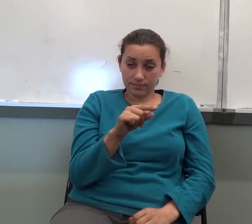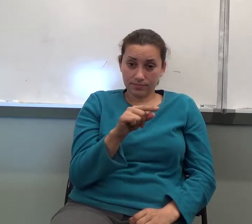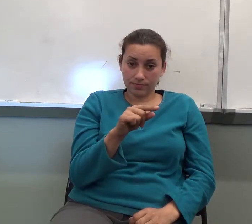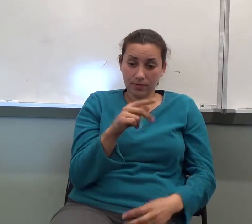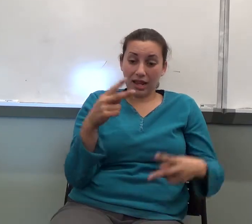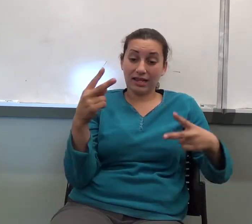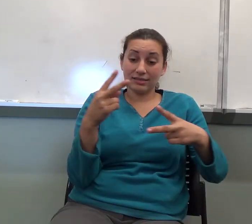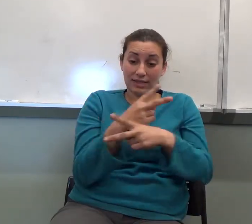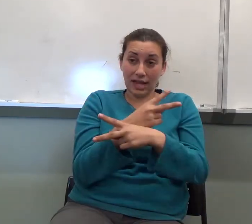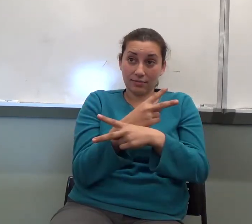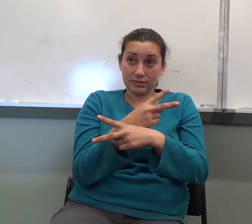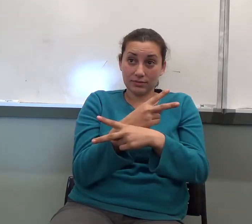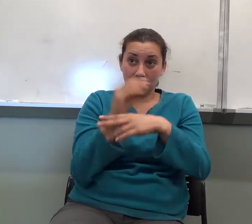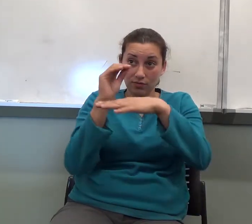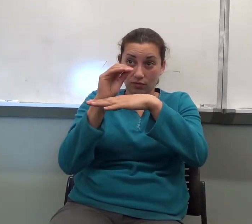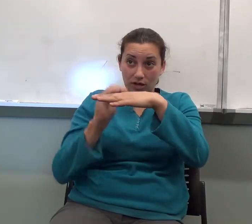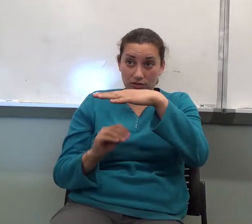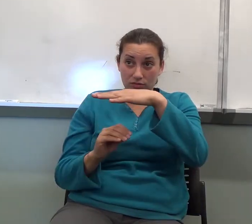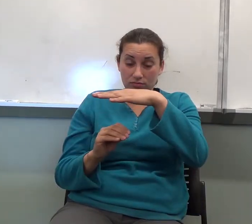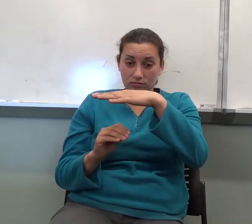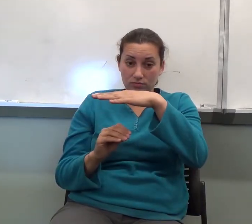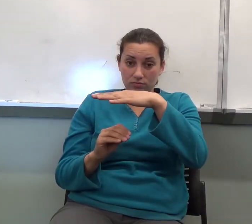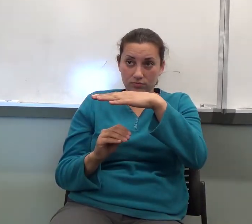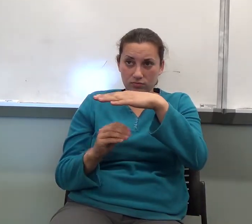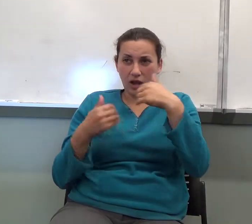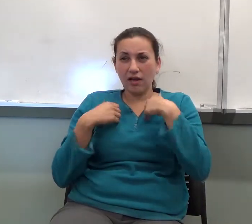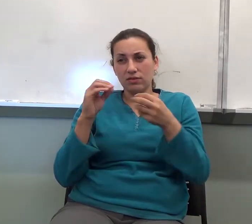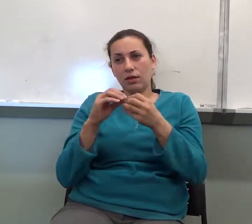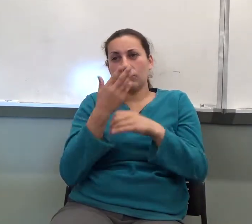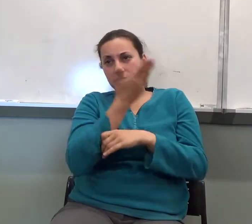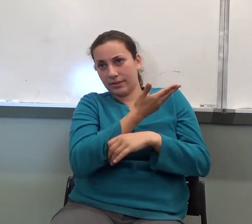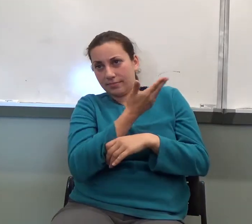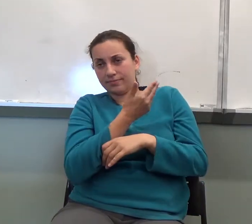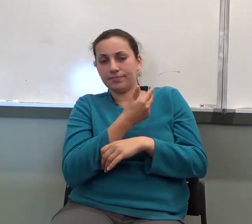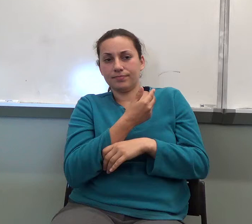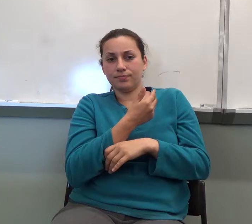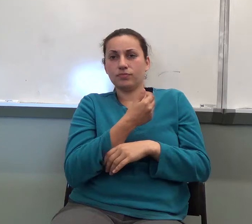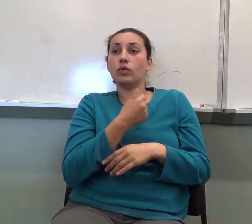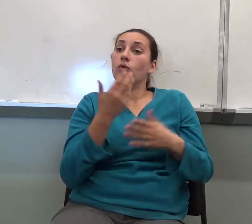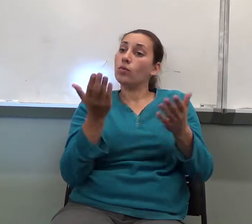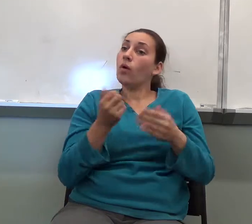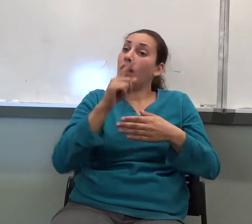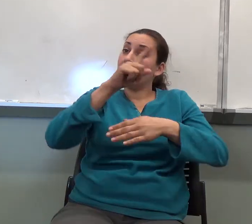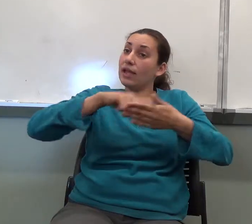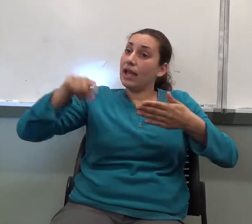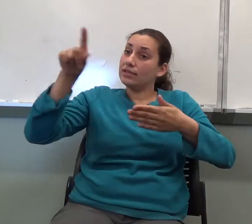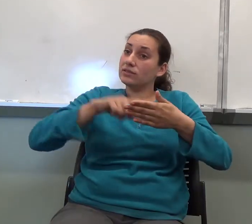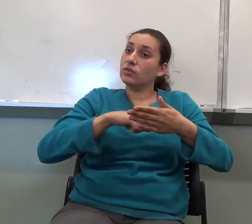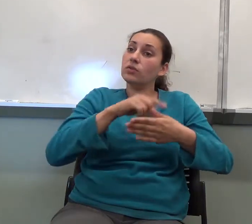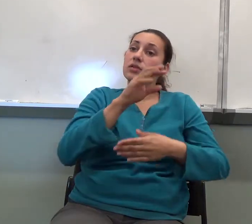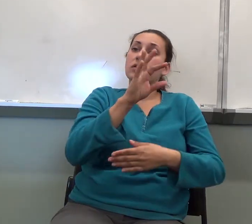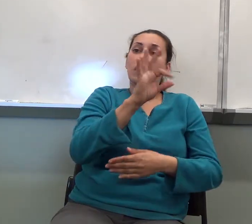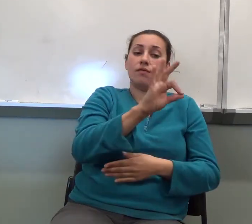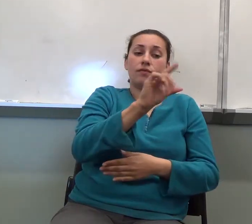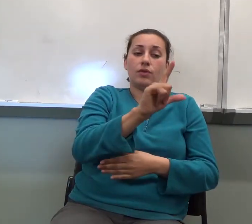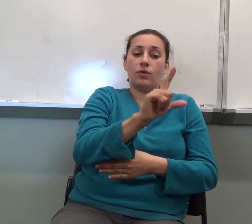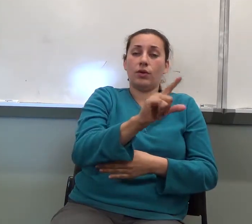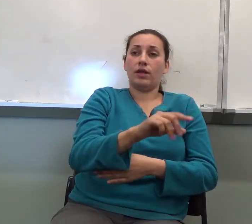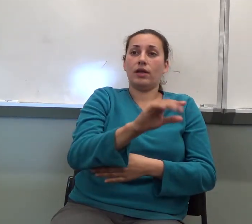multiplied by a fraction, which will involve these numbers right here. We want to cancel the fluid ounces. We don't want them in the answer. So out it goes, like